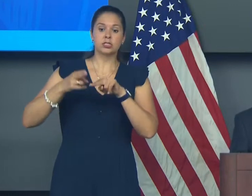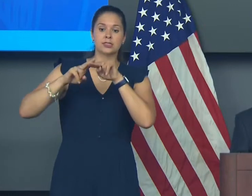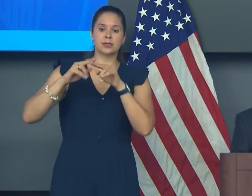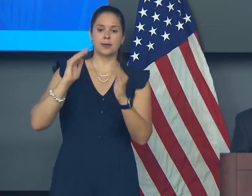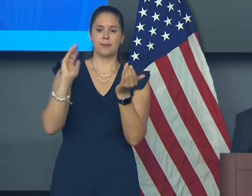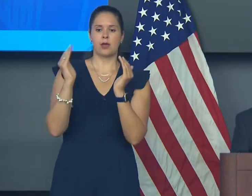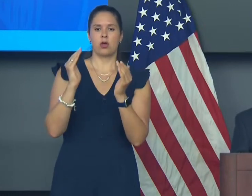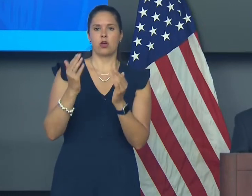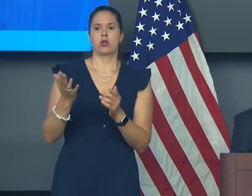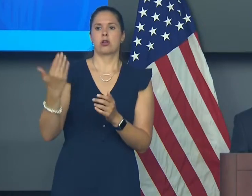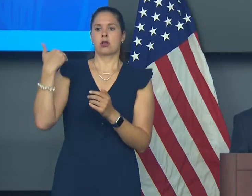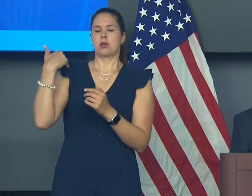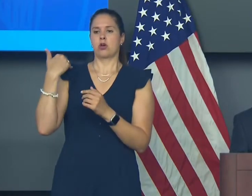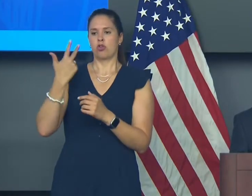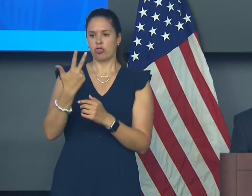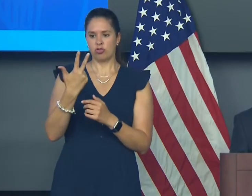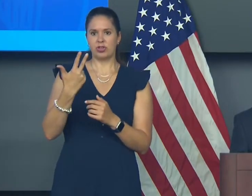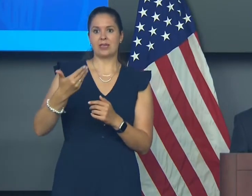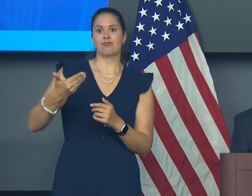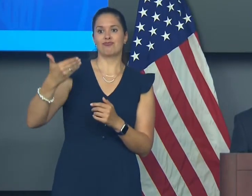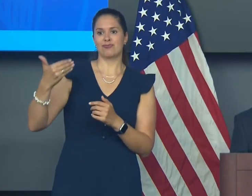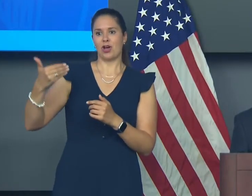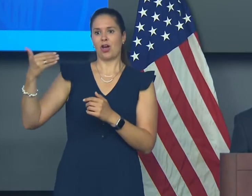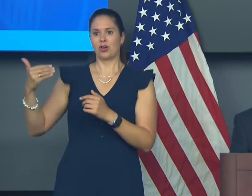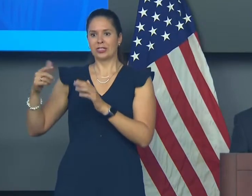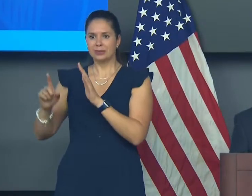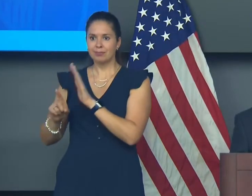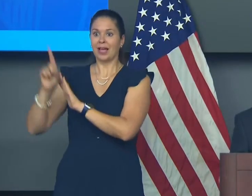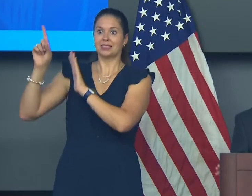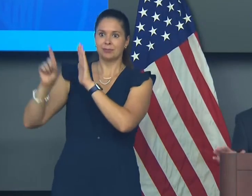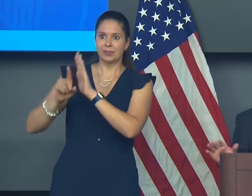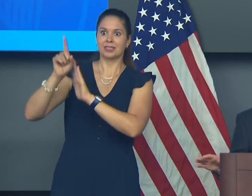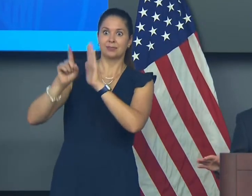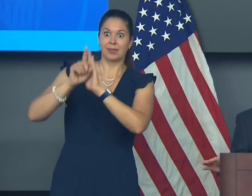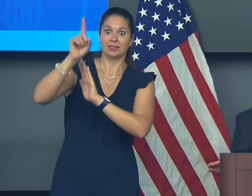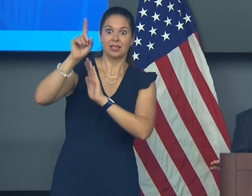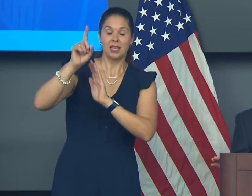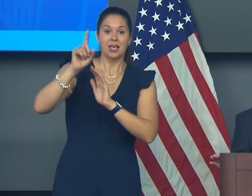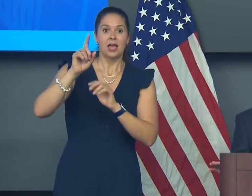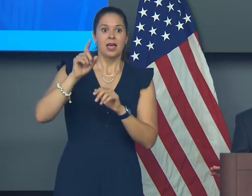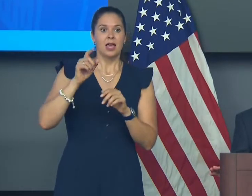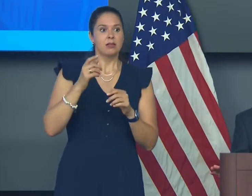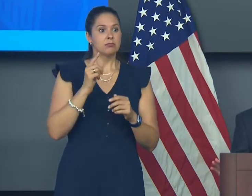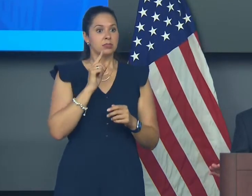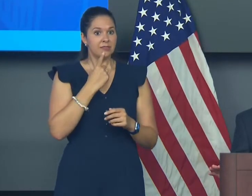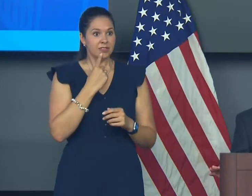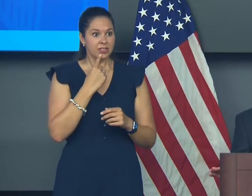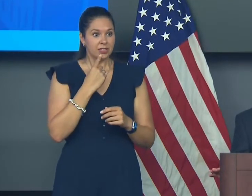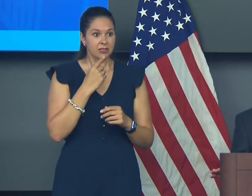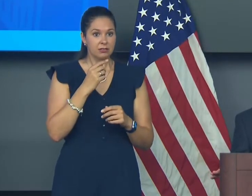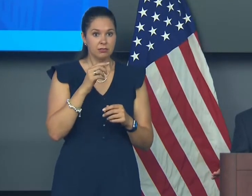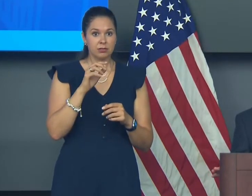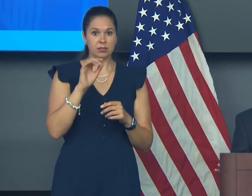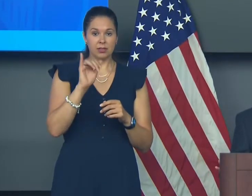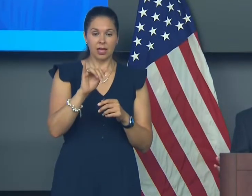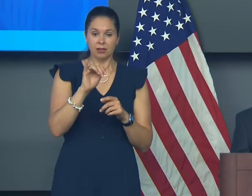the increases were during the 3 prior spikes, they're relatively small. They're highly significant if you're that nursing home or you're that patient's or family, but